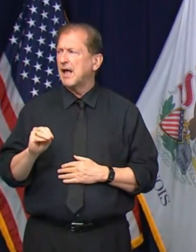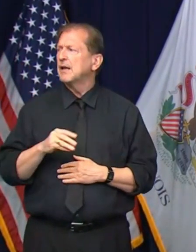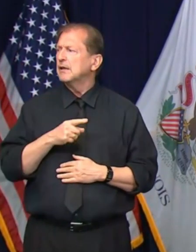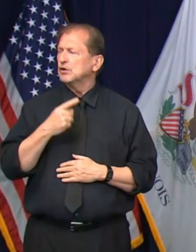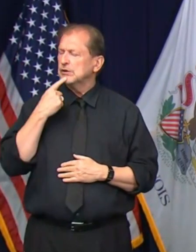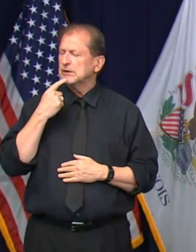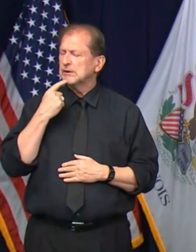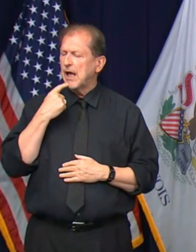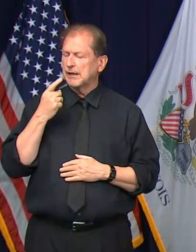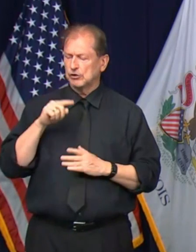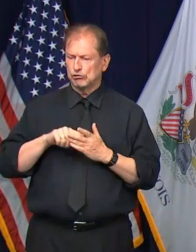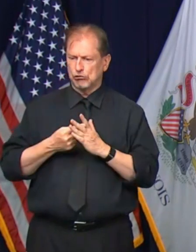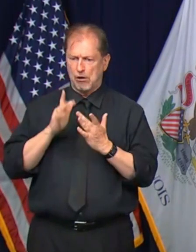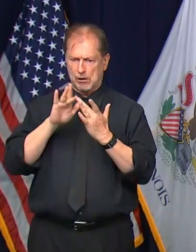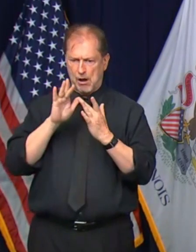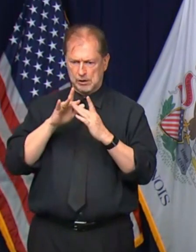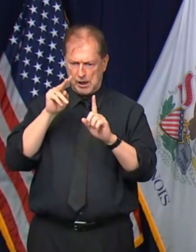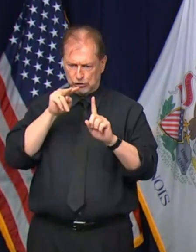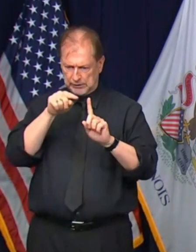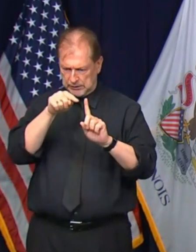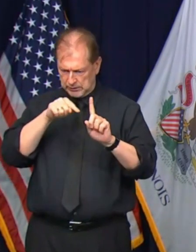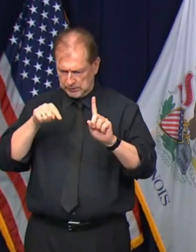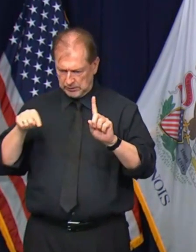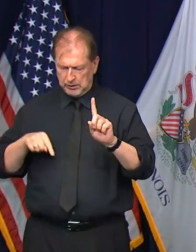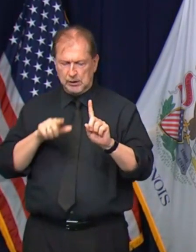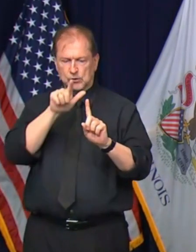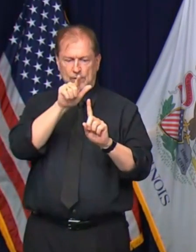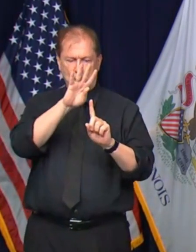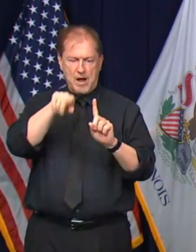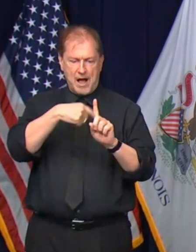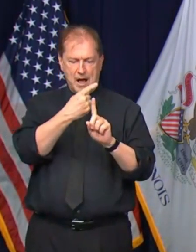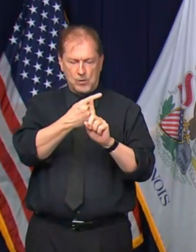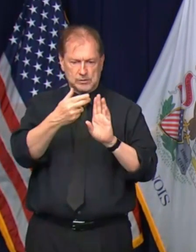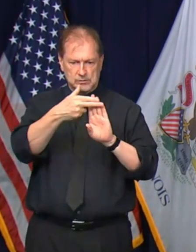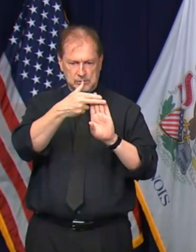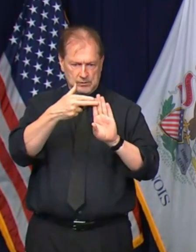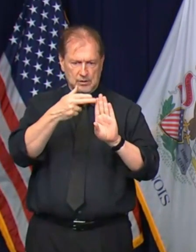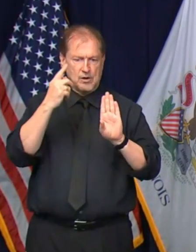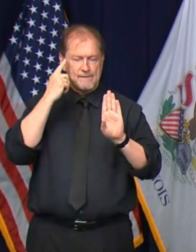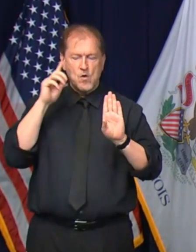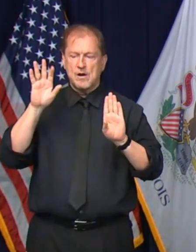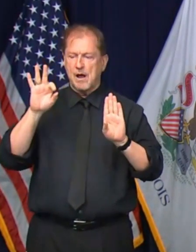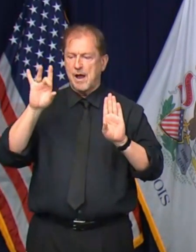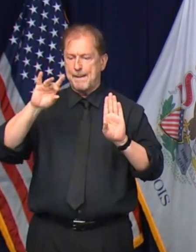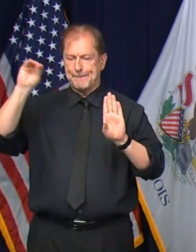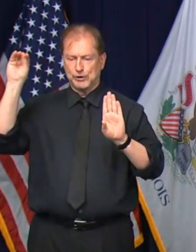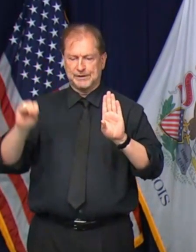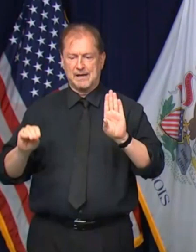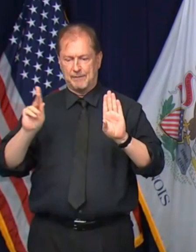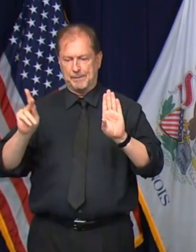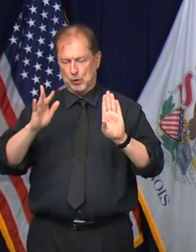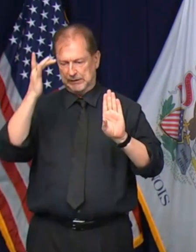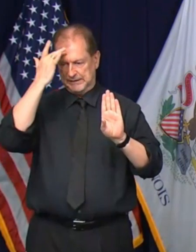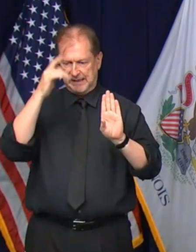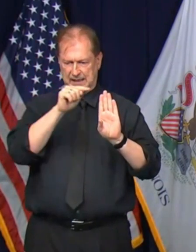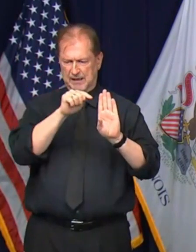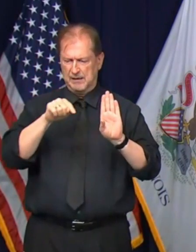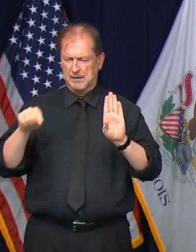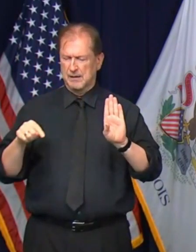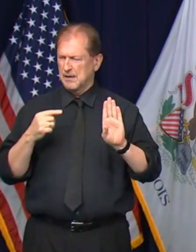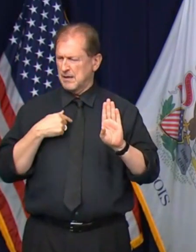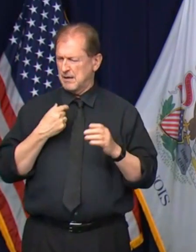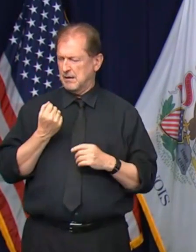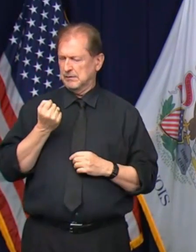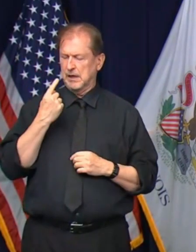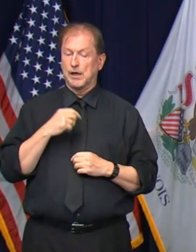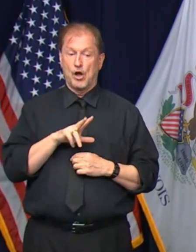begin contact tracing and monitoring within 24 hours of diagnosis for more than 90% of cases in the region. Is there a distinction between starting